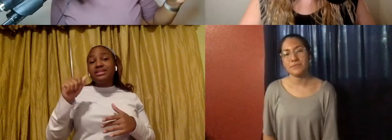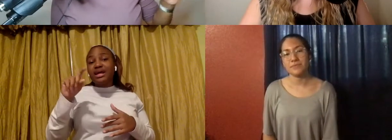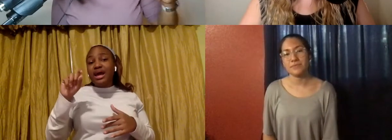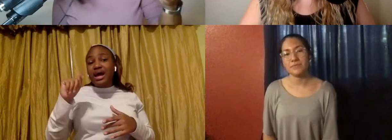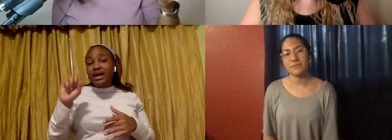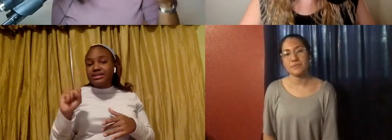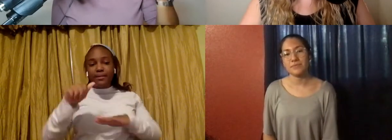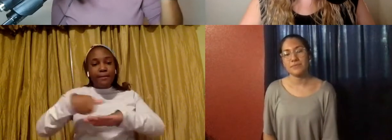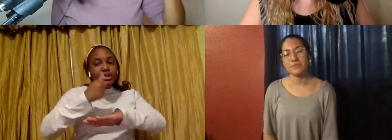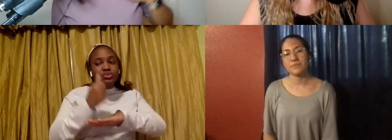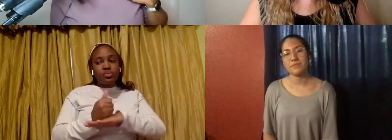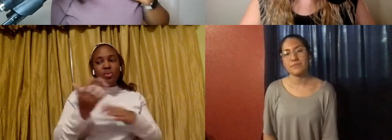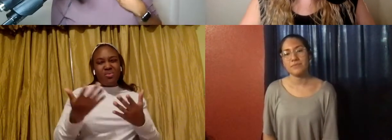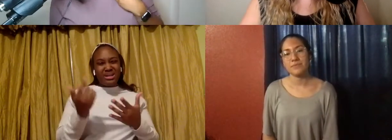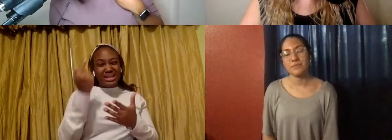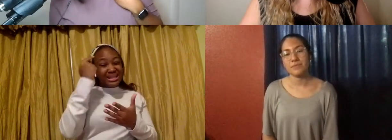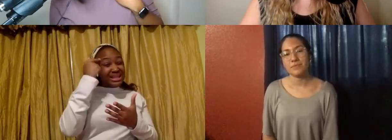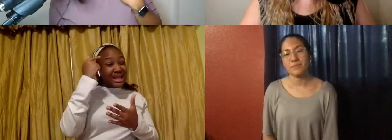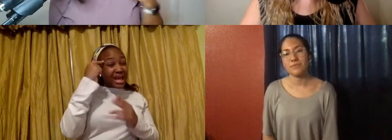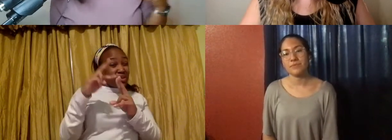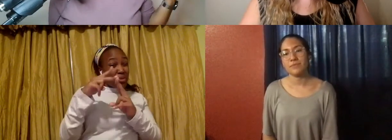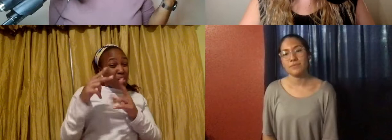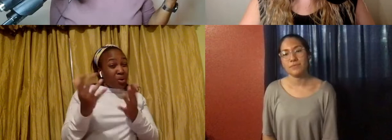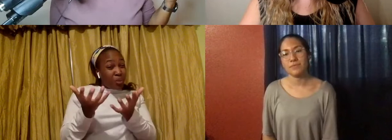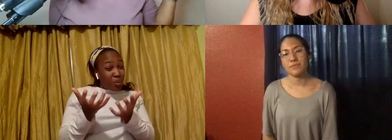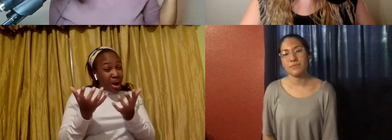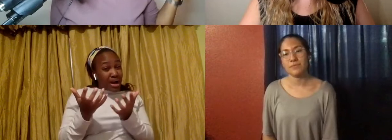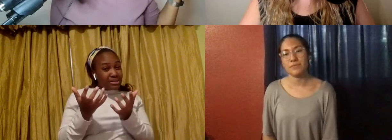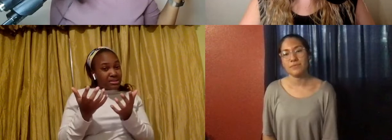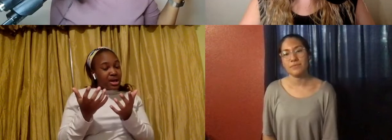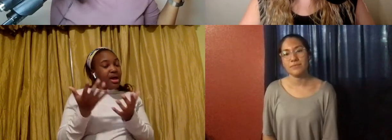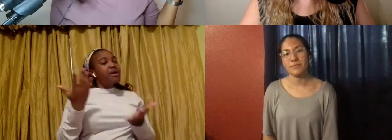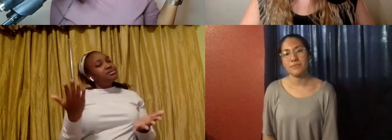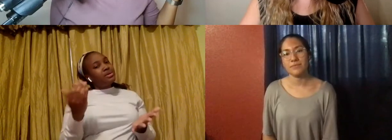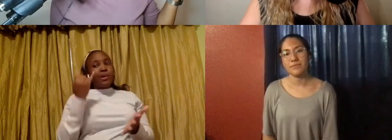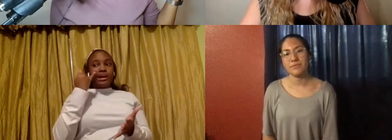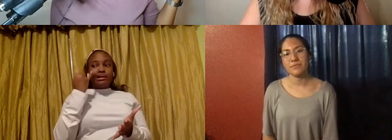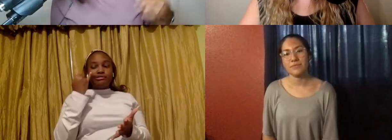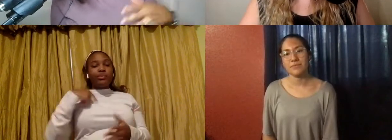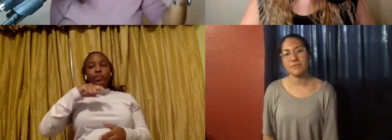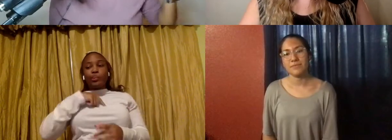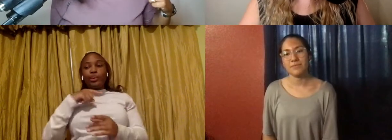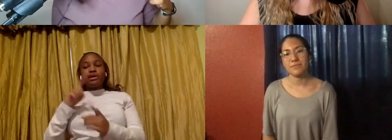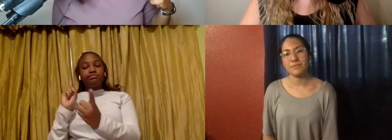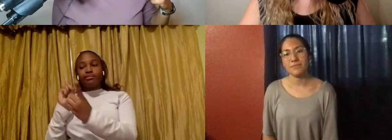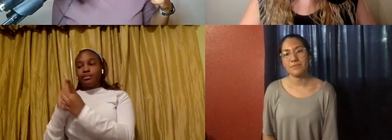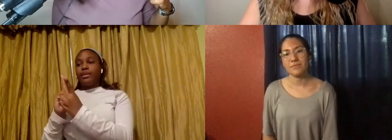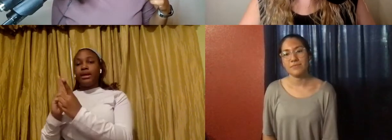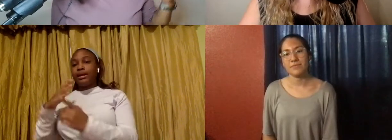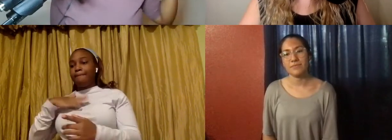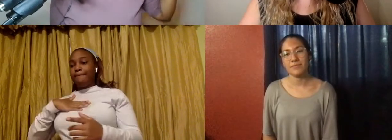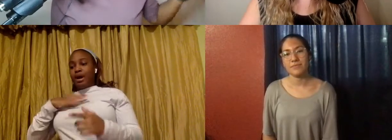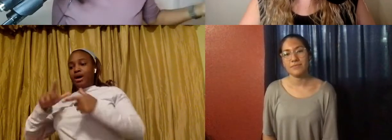because like, say for instance, when we met and I was just like bald eagle, right? Like I was just flying